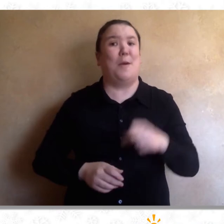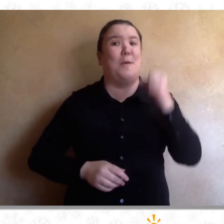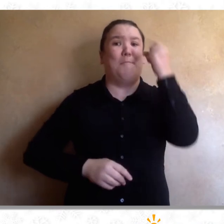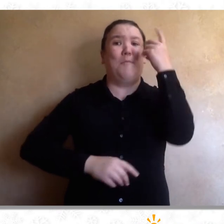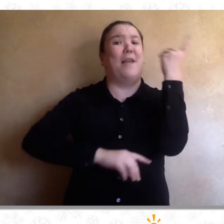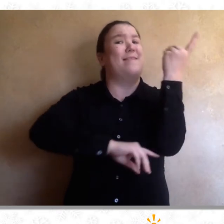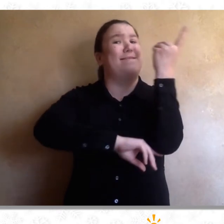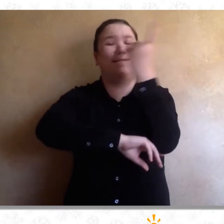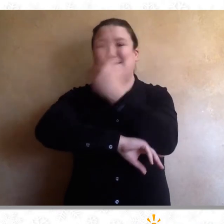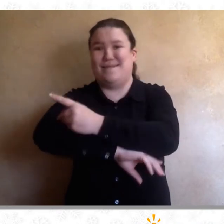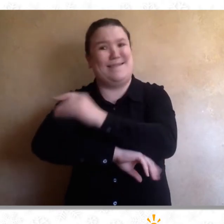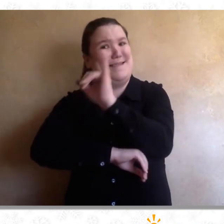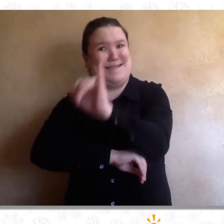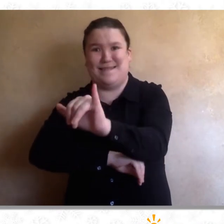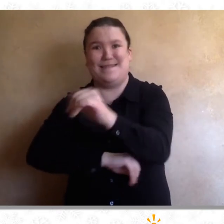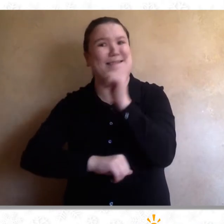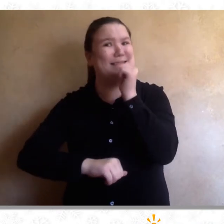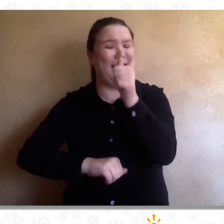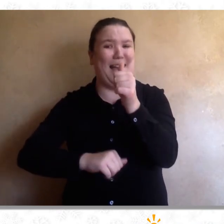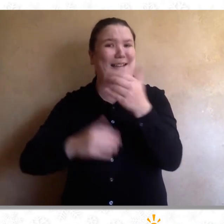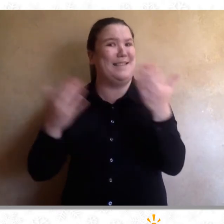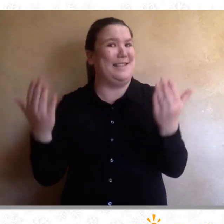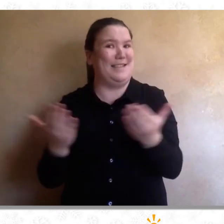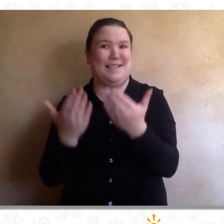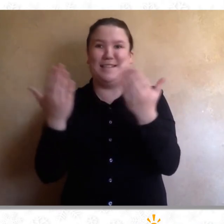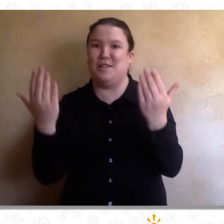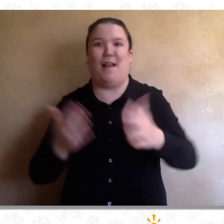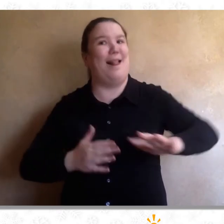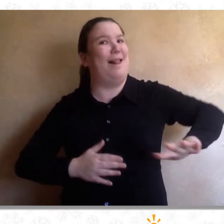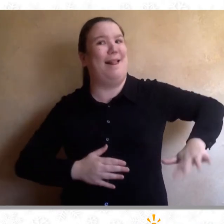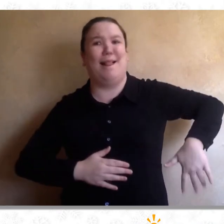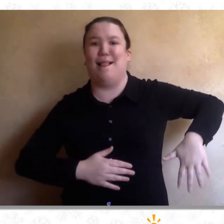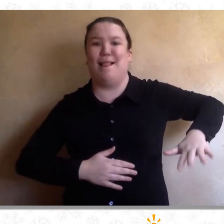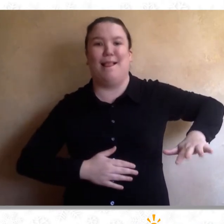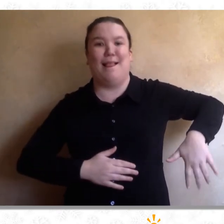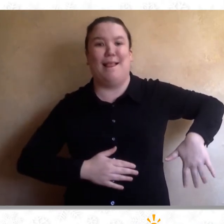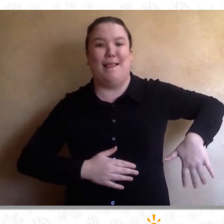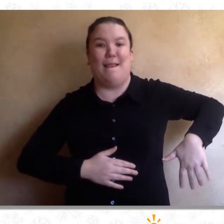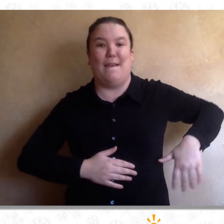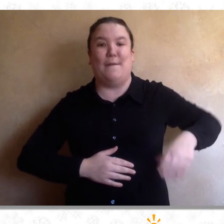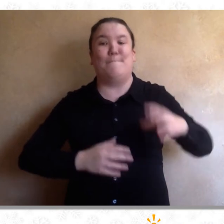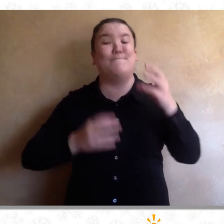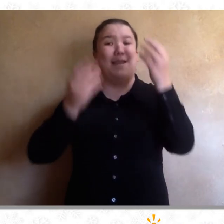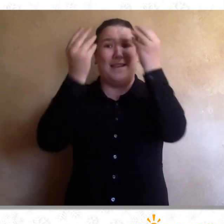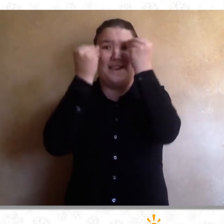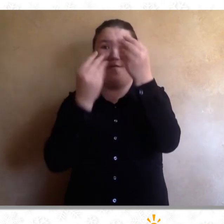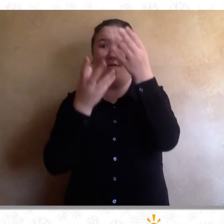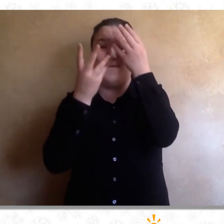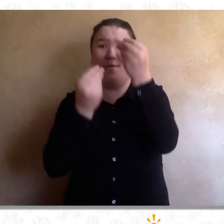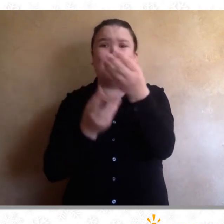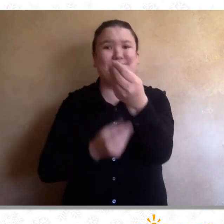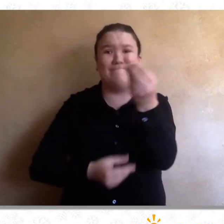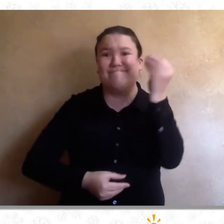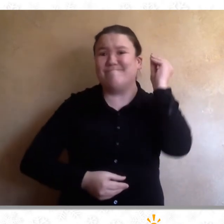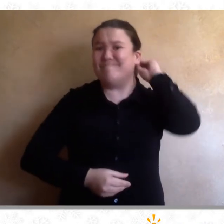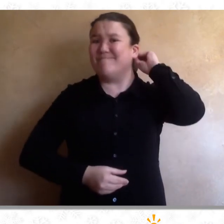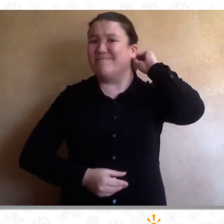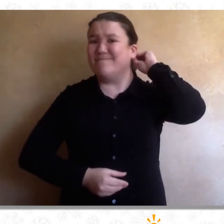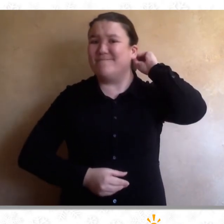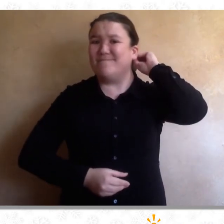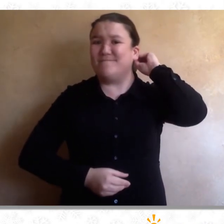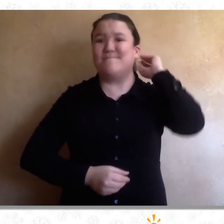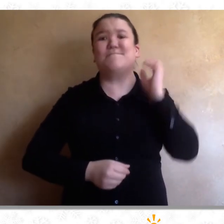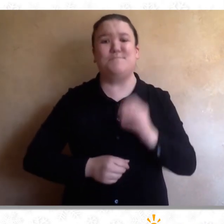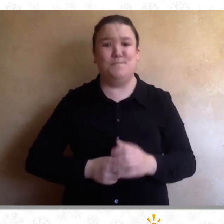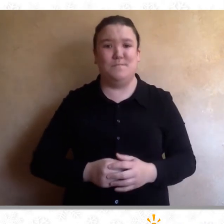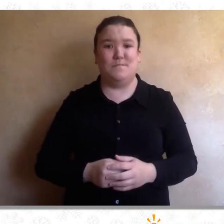old. Until that day, good citizens, hold on to